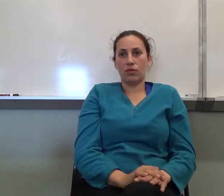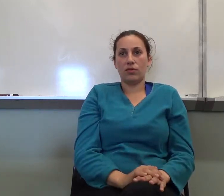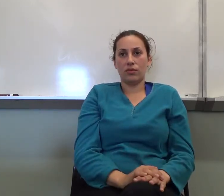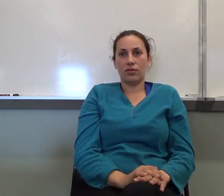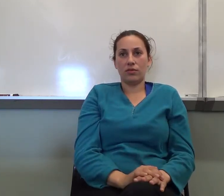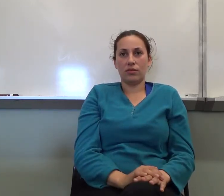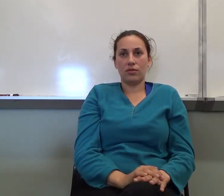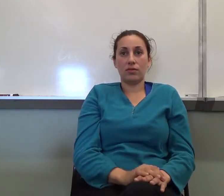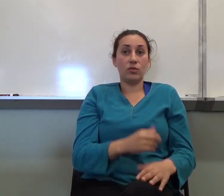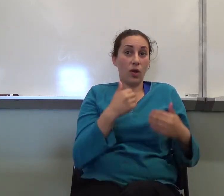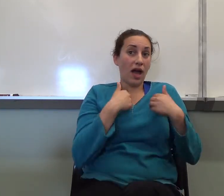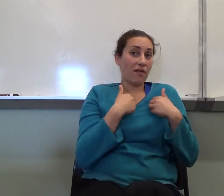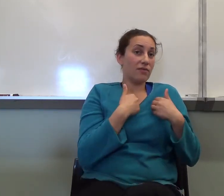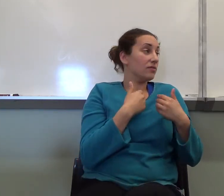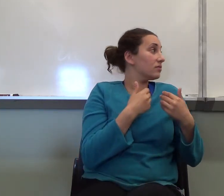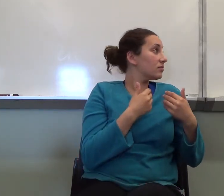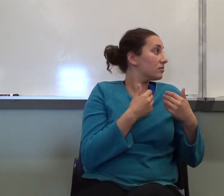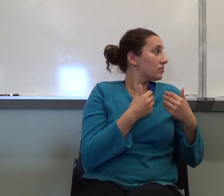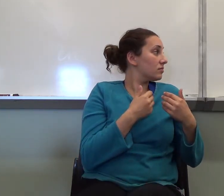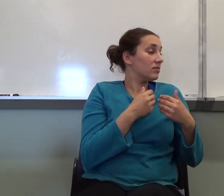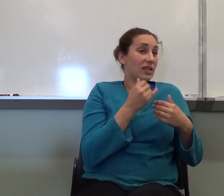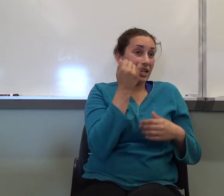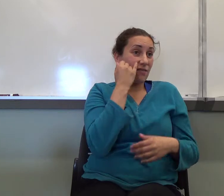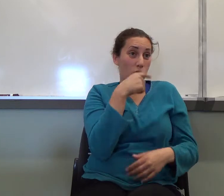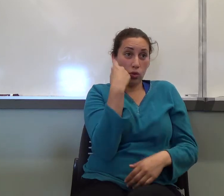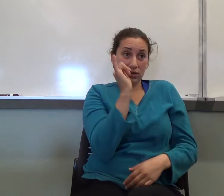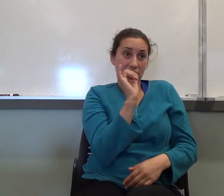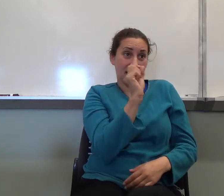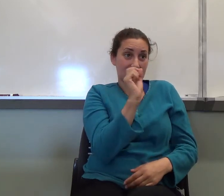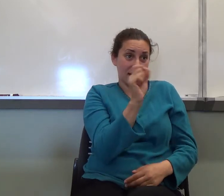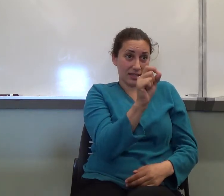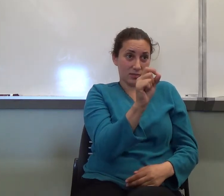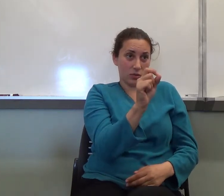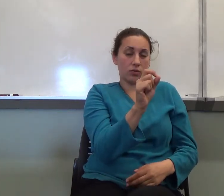number of the percent, and it looks like a decimal, but then attach the percent sign.